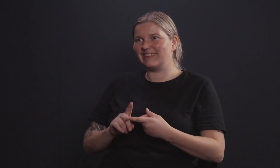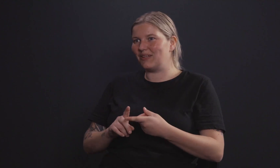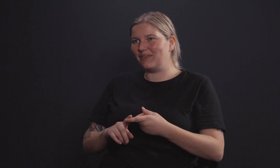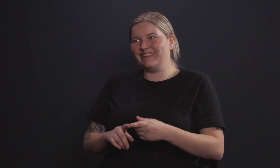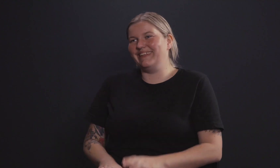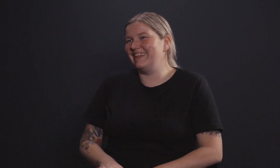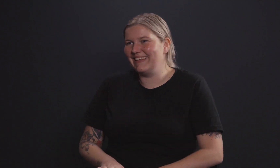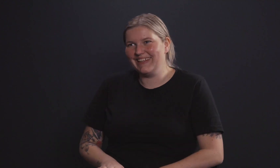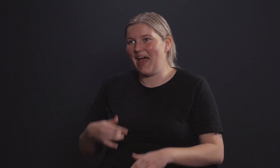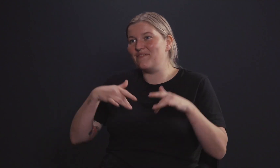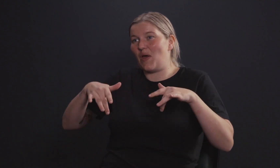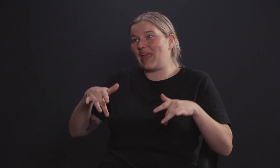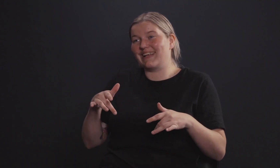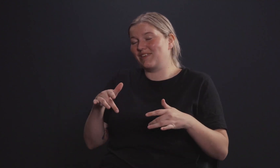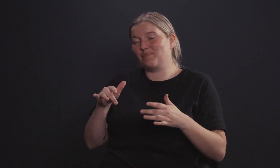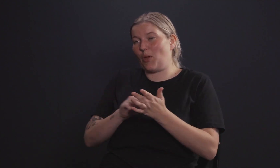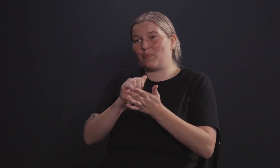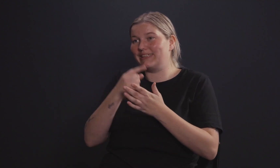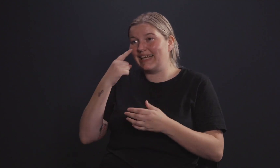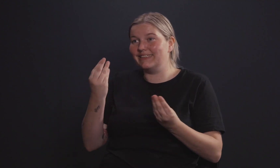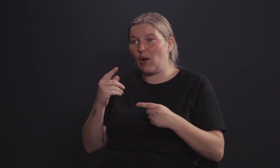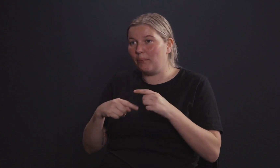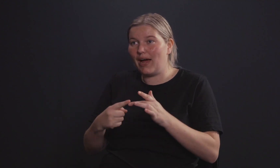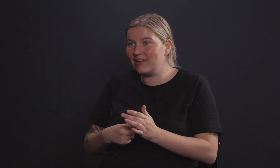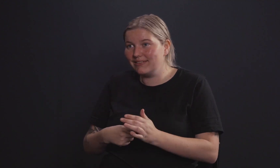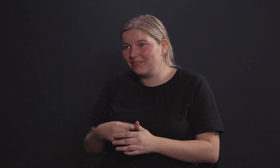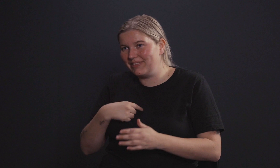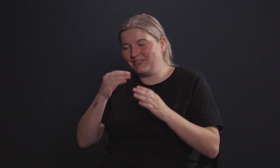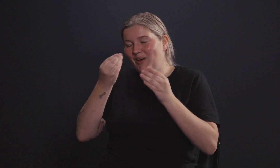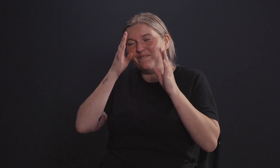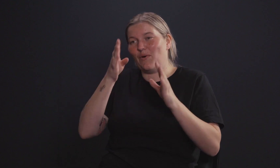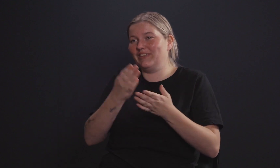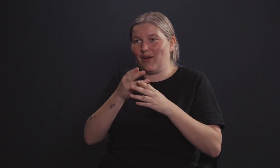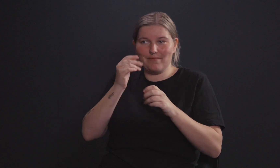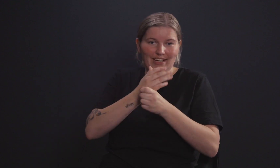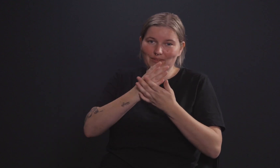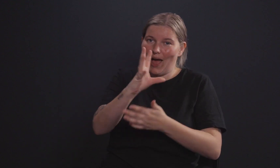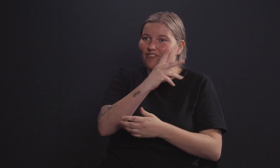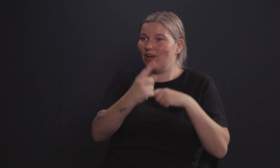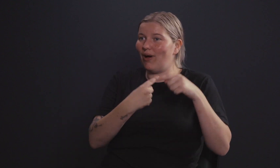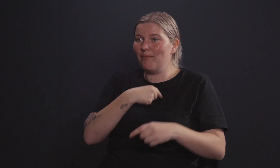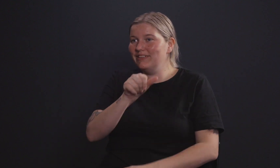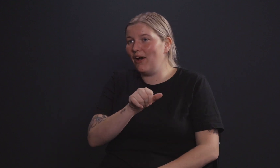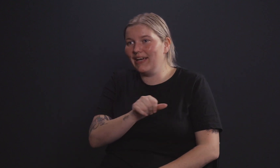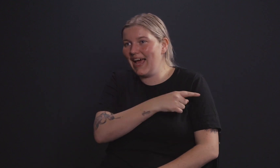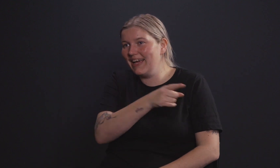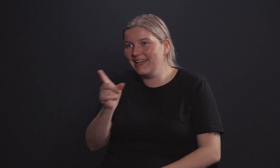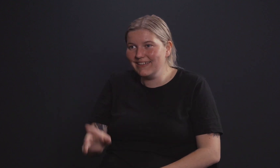Well, I still need a lot of support. I haven't even been able to really see anyone yet though, because I'm too focused on making sure that everyone